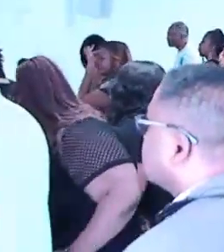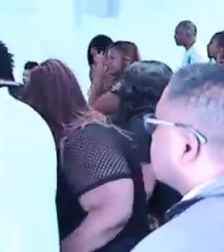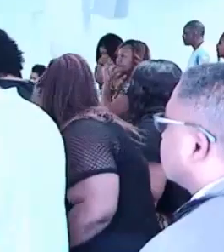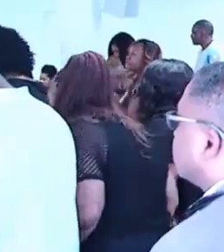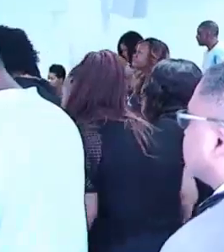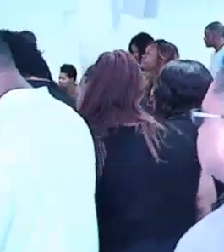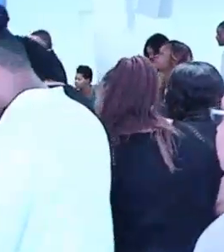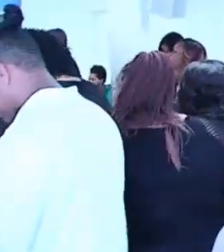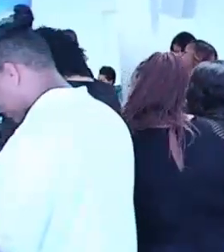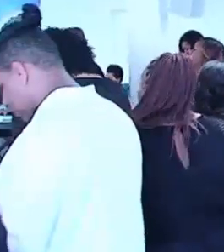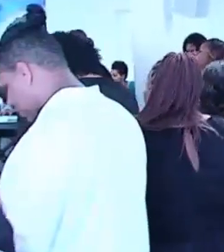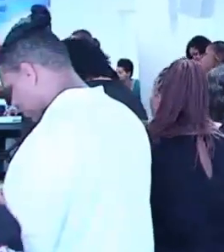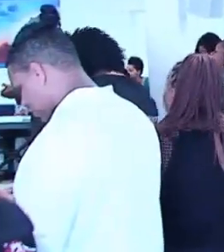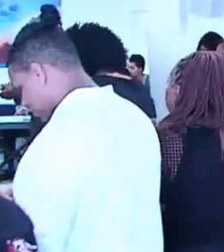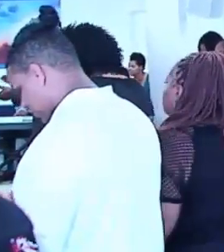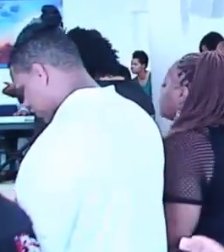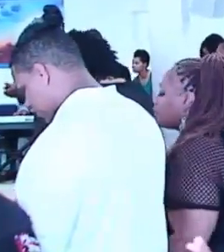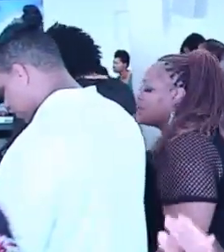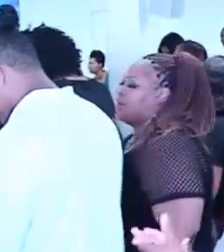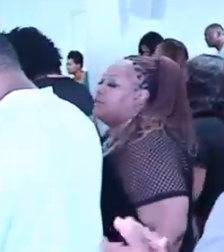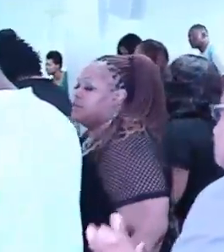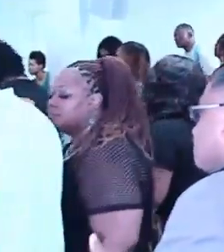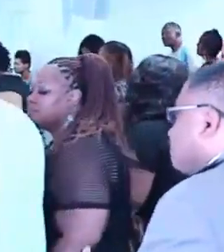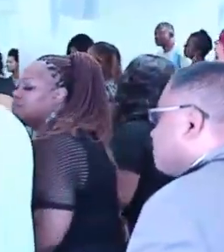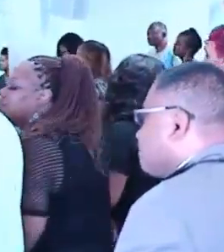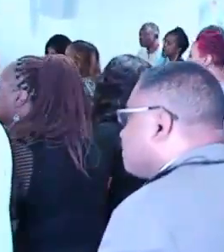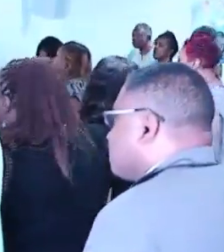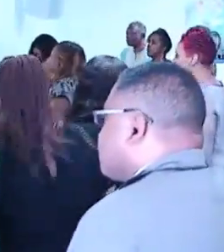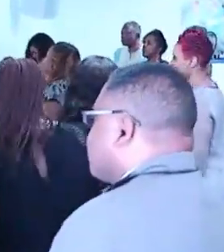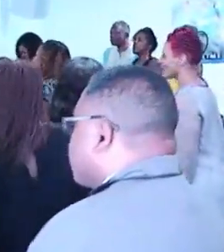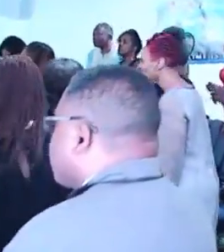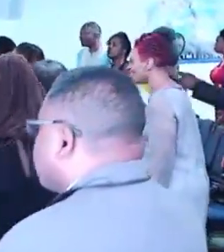The drama of brokenness.